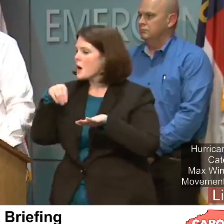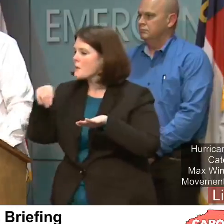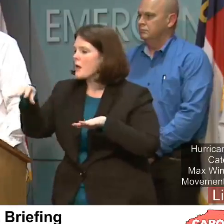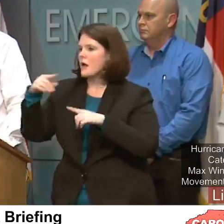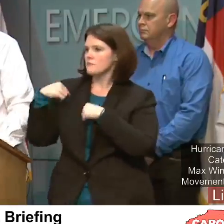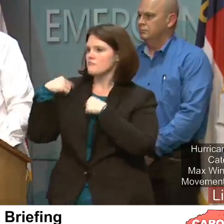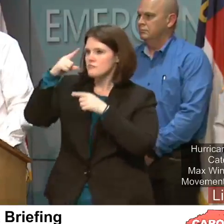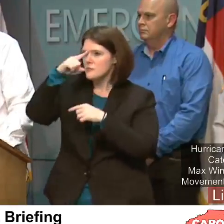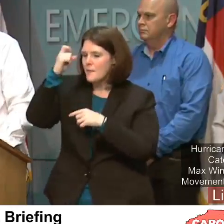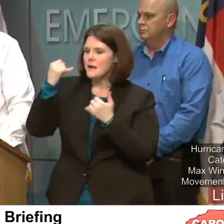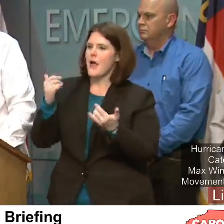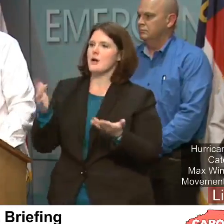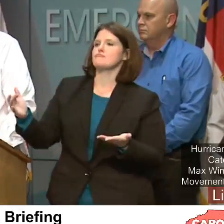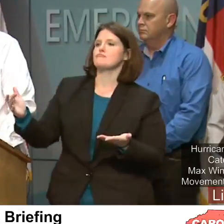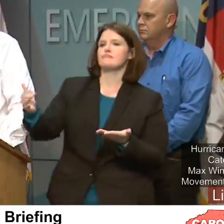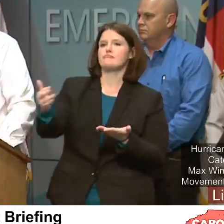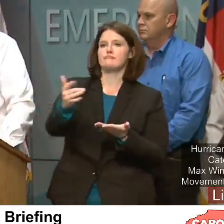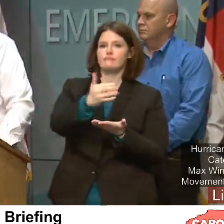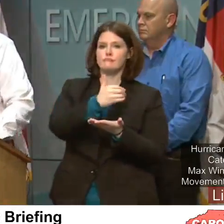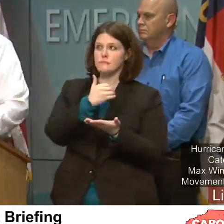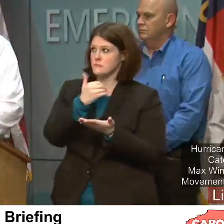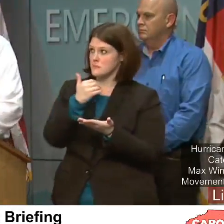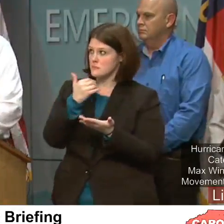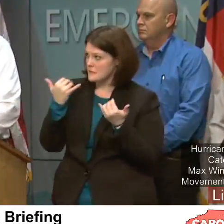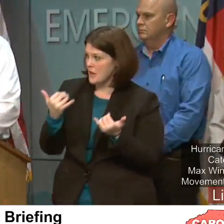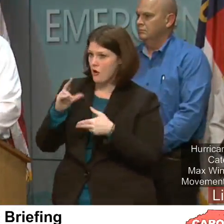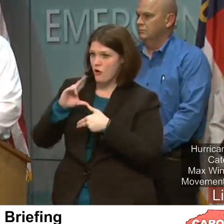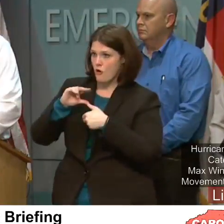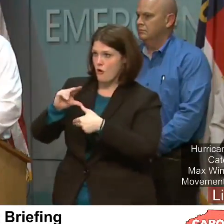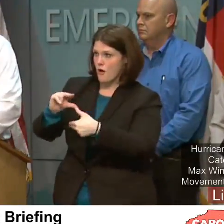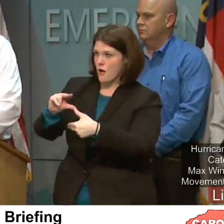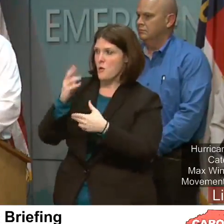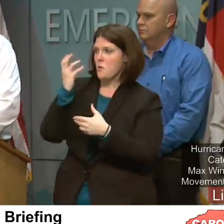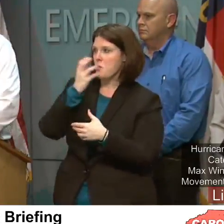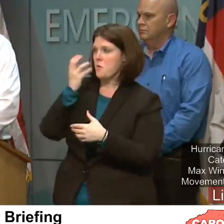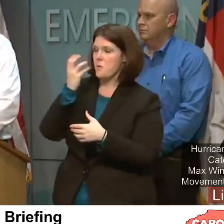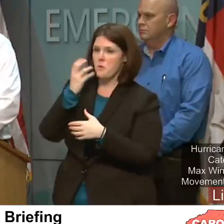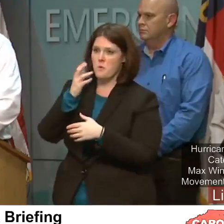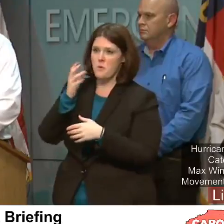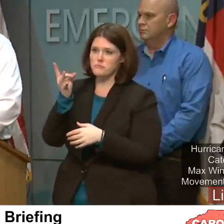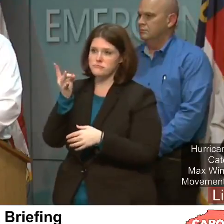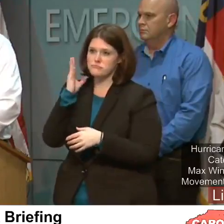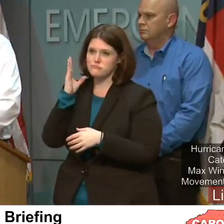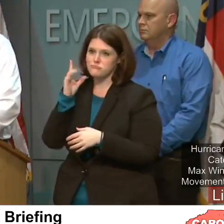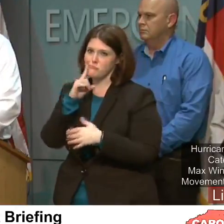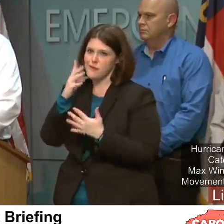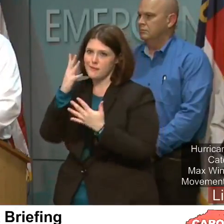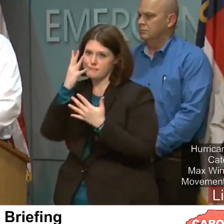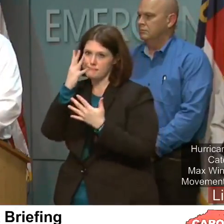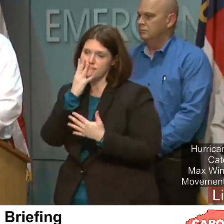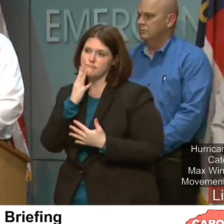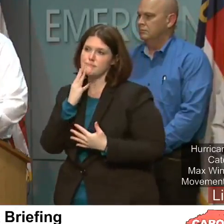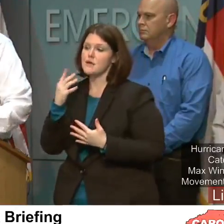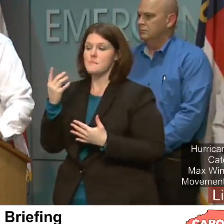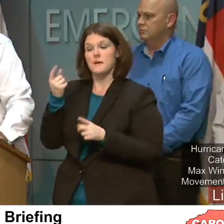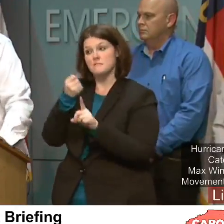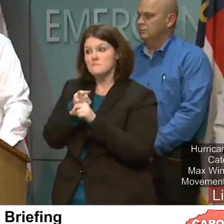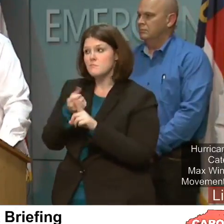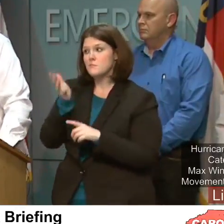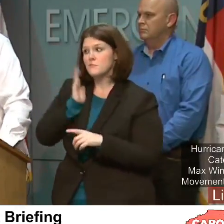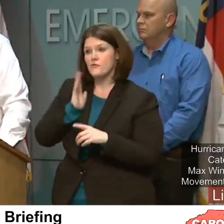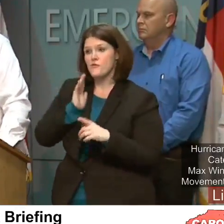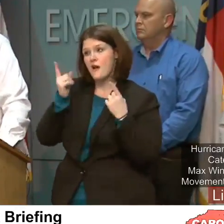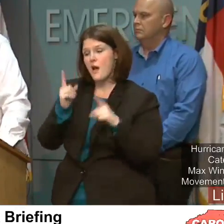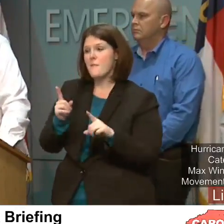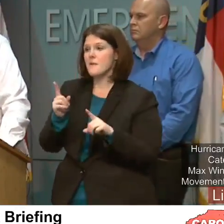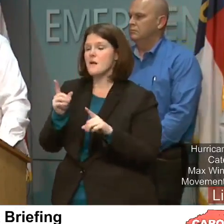right in harvest season, and it's unfortunate that we're going to have to endure this, but we've done it before, and preparation